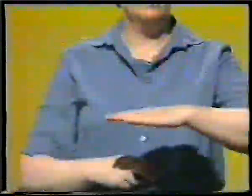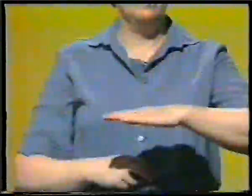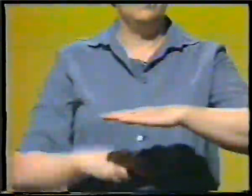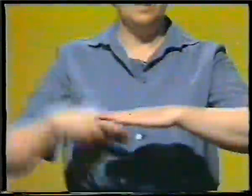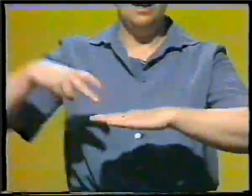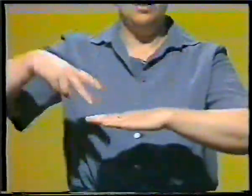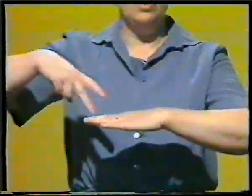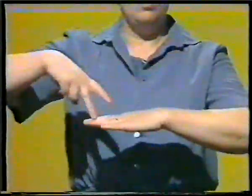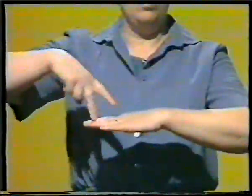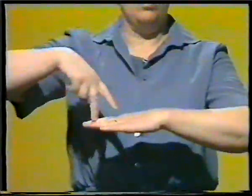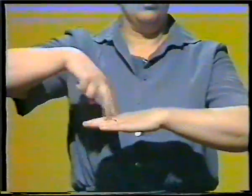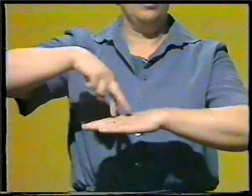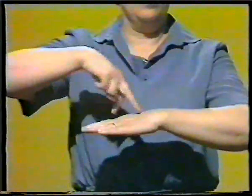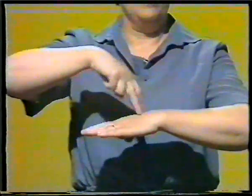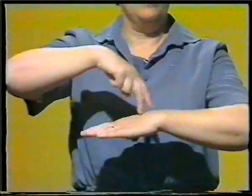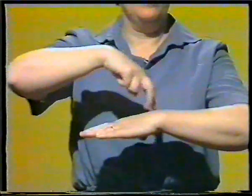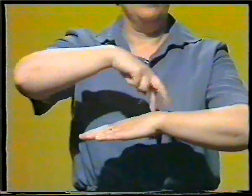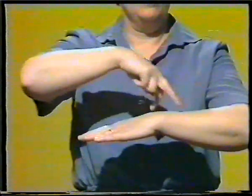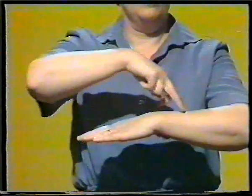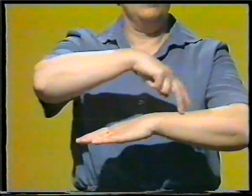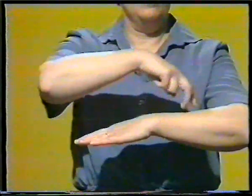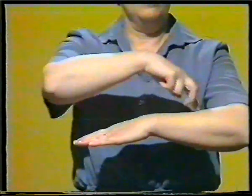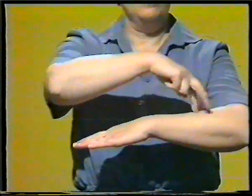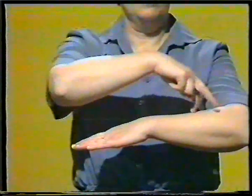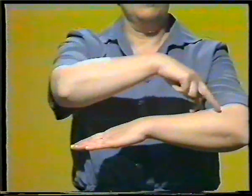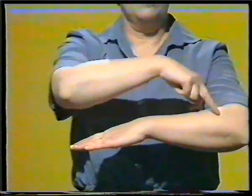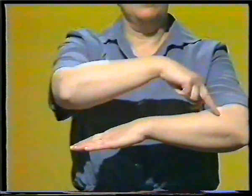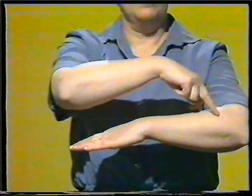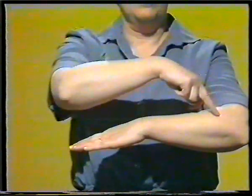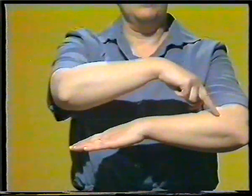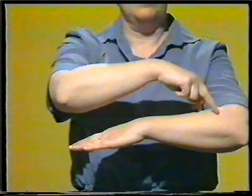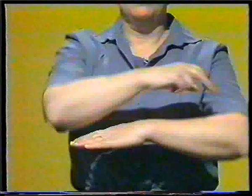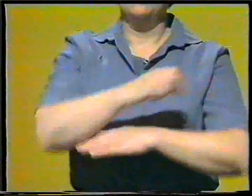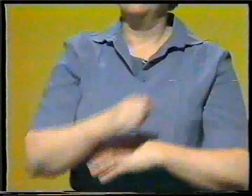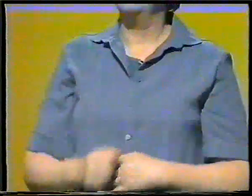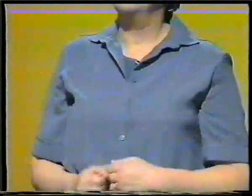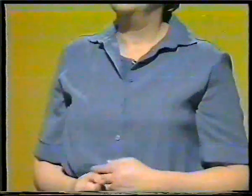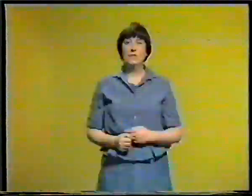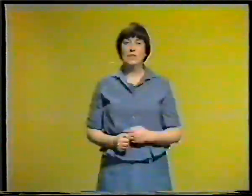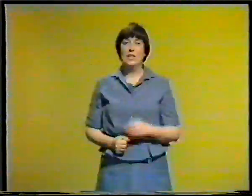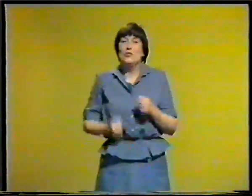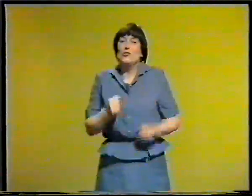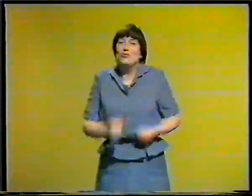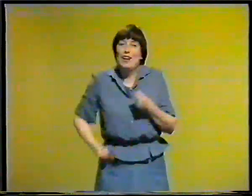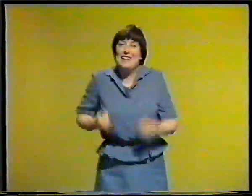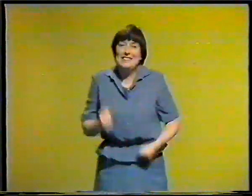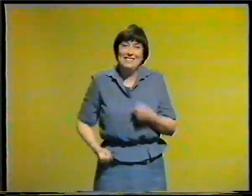To walk. run,